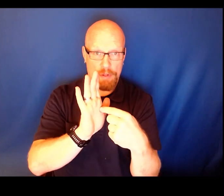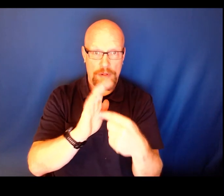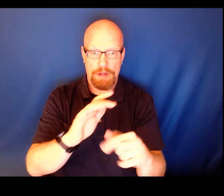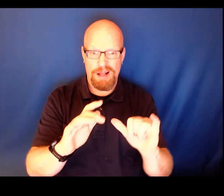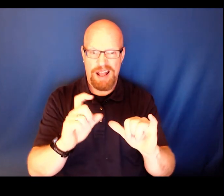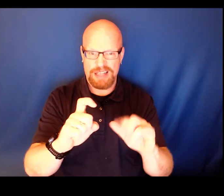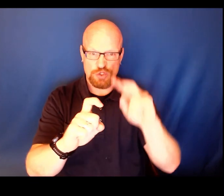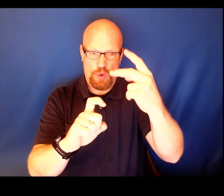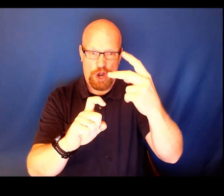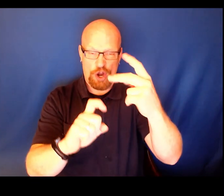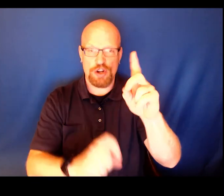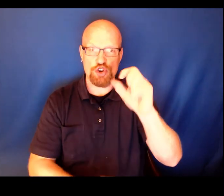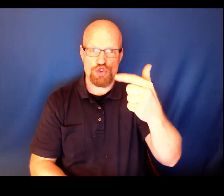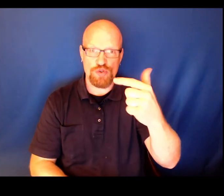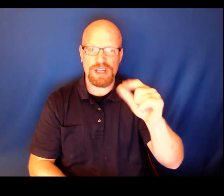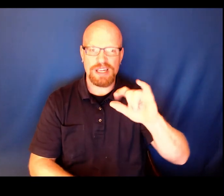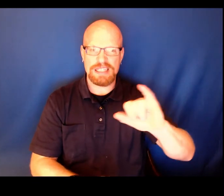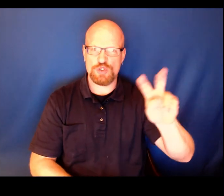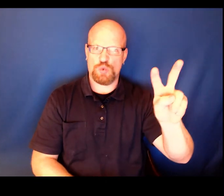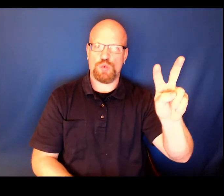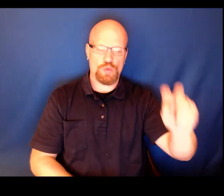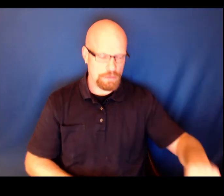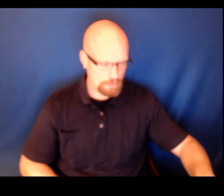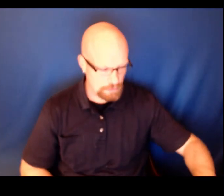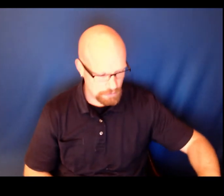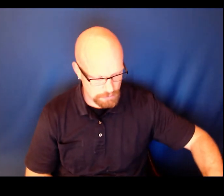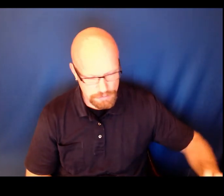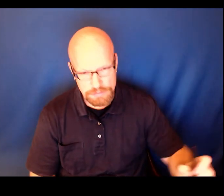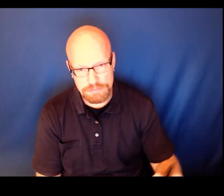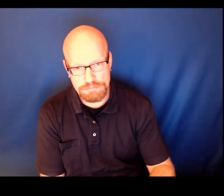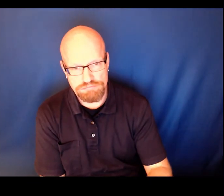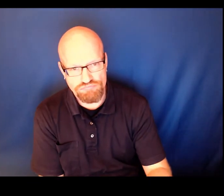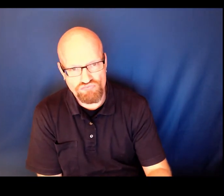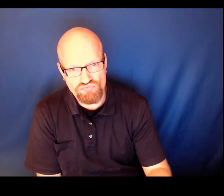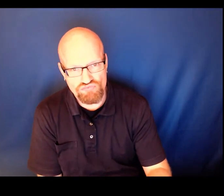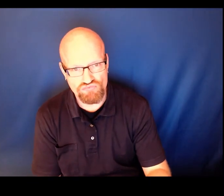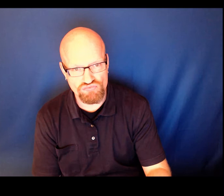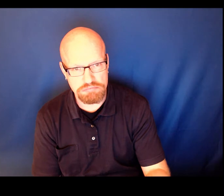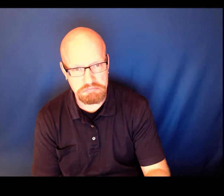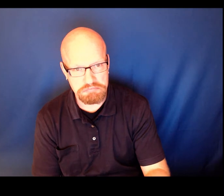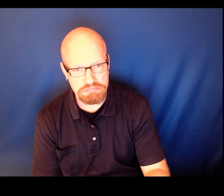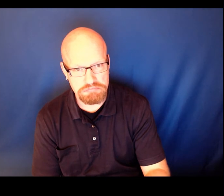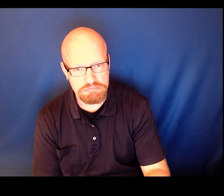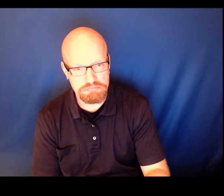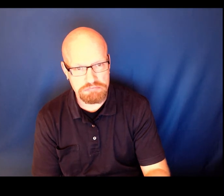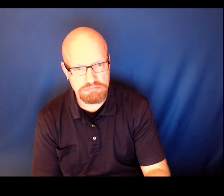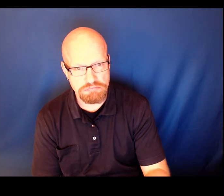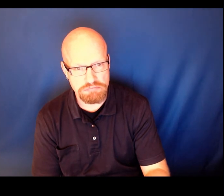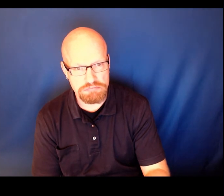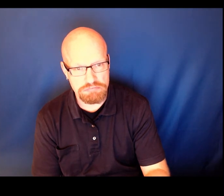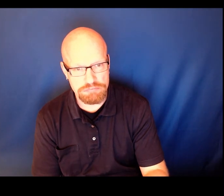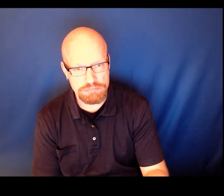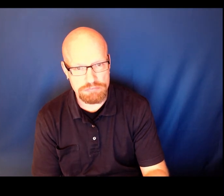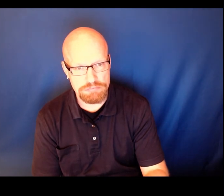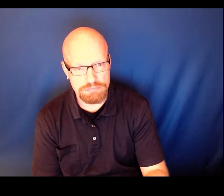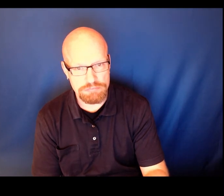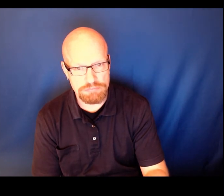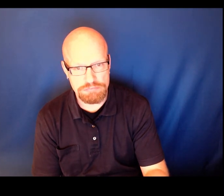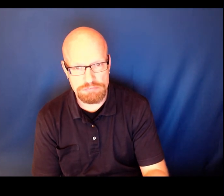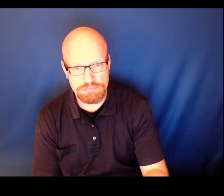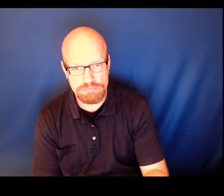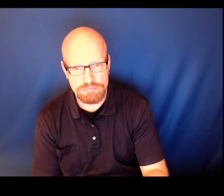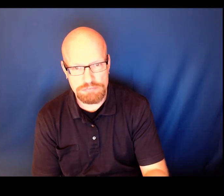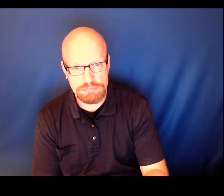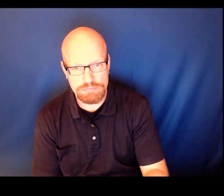If we have one variable, like x squared, it's second degree. The degree is 2.